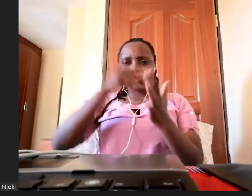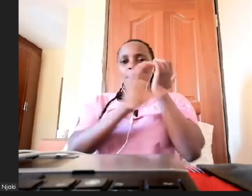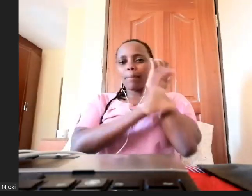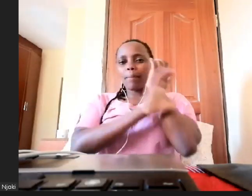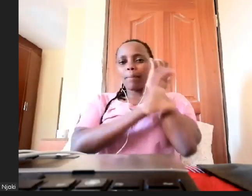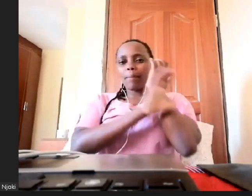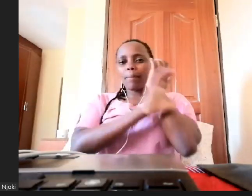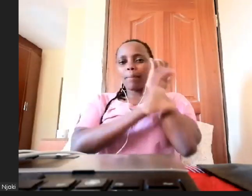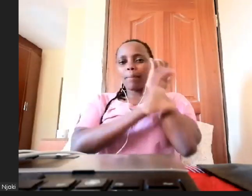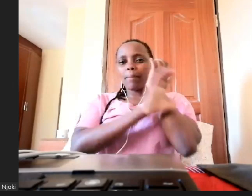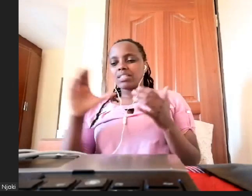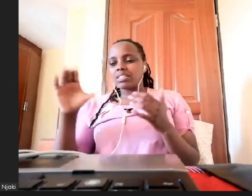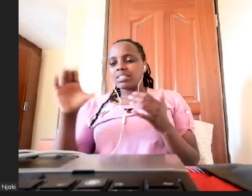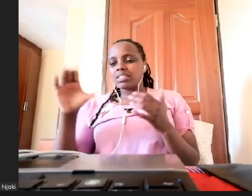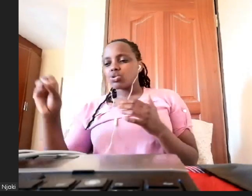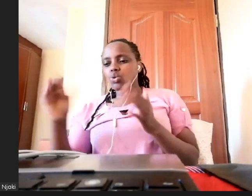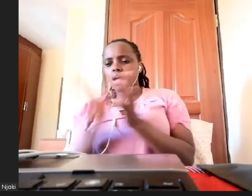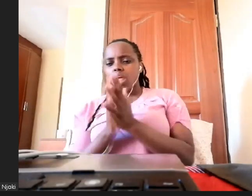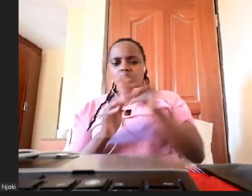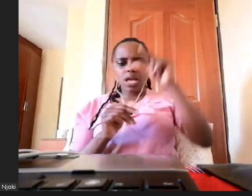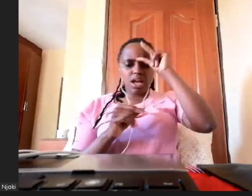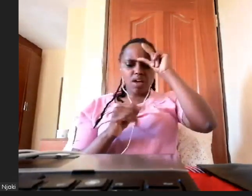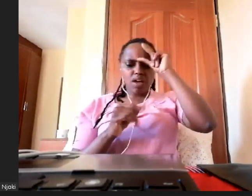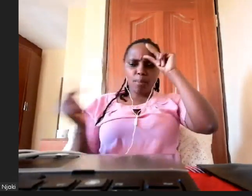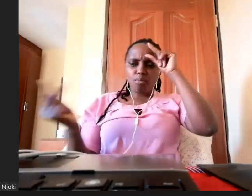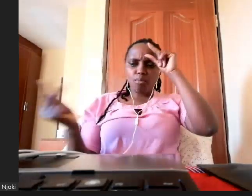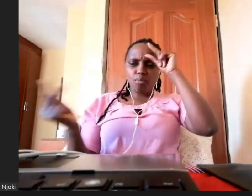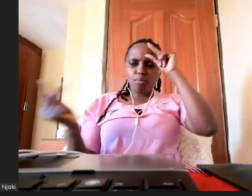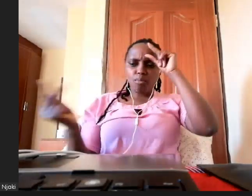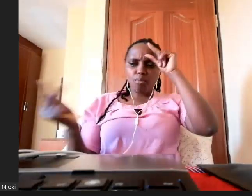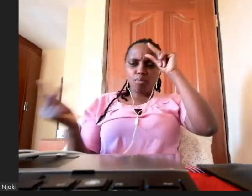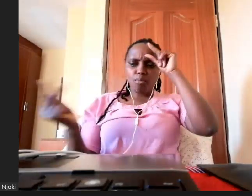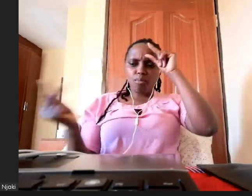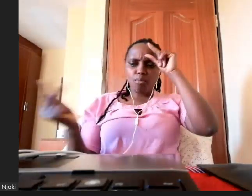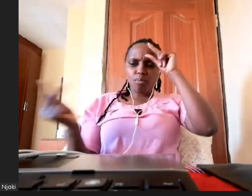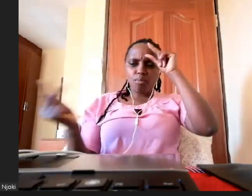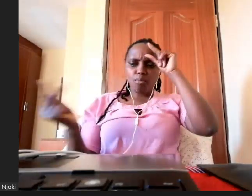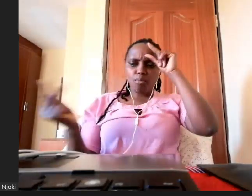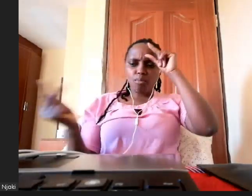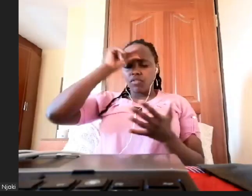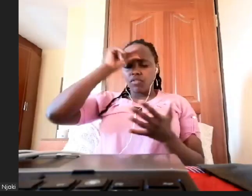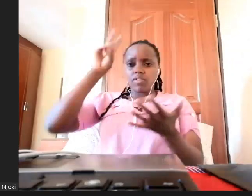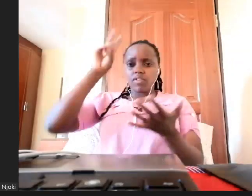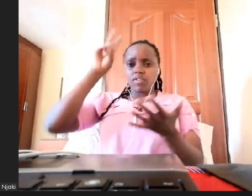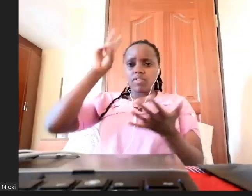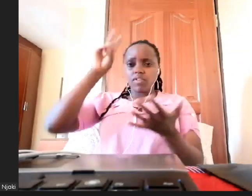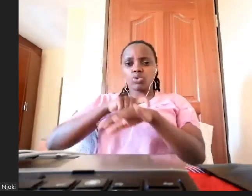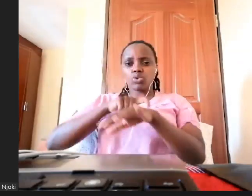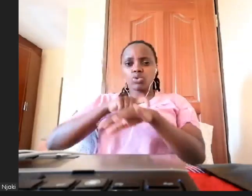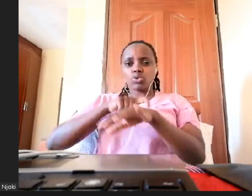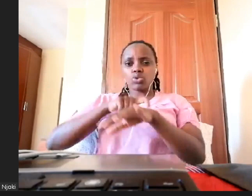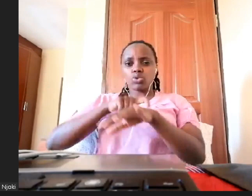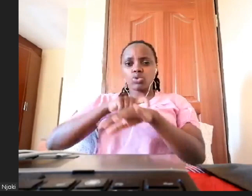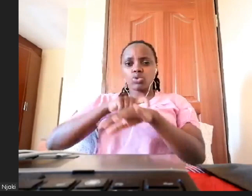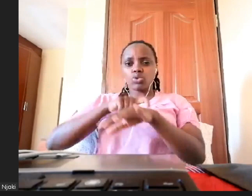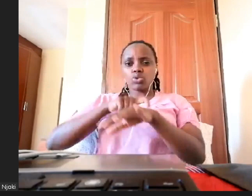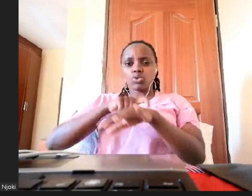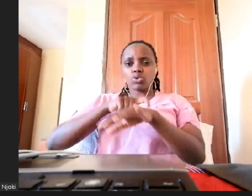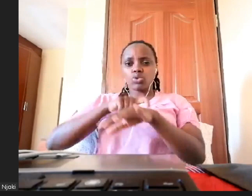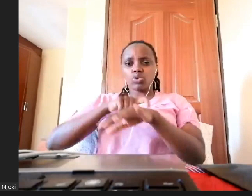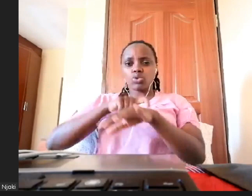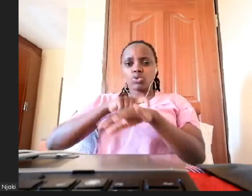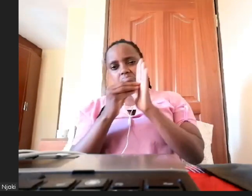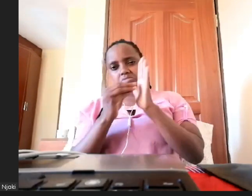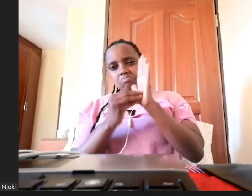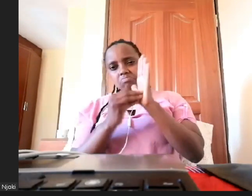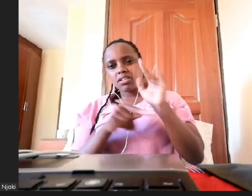there is tension between CSOs and the government. But as we involved the government at the validation stage, they came, they gave us their comments.